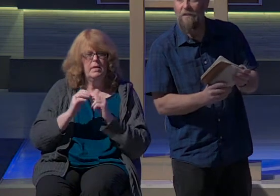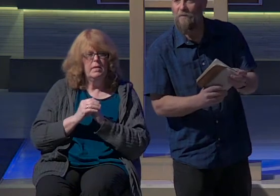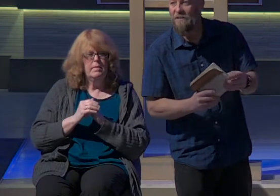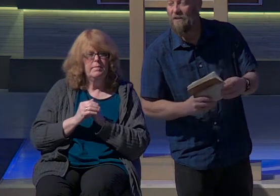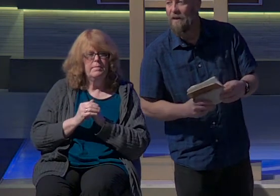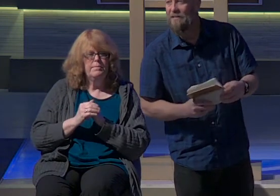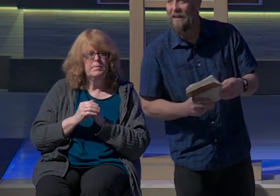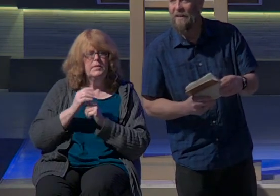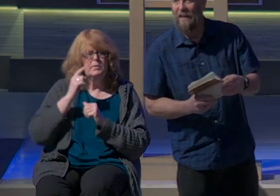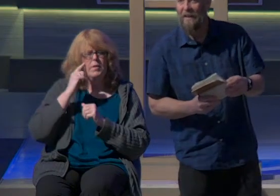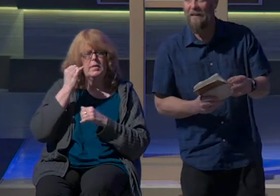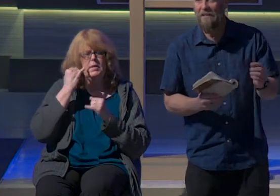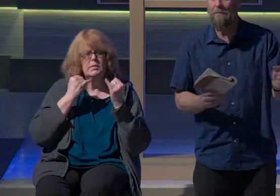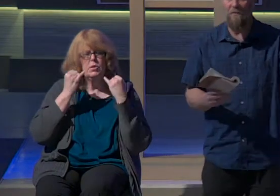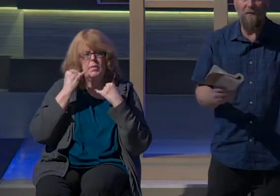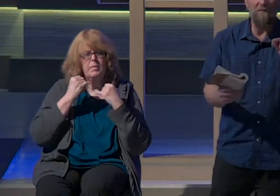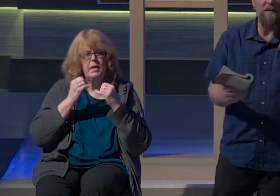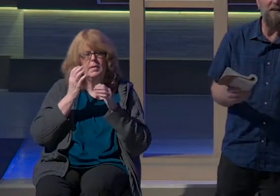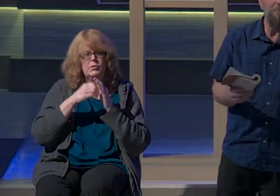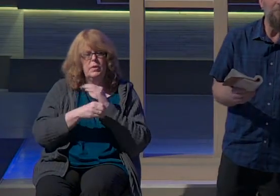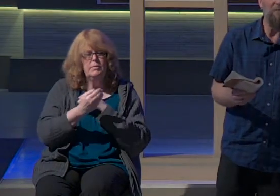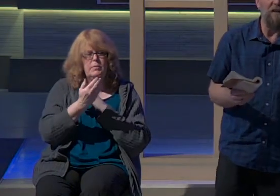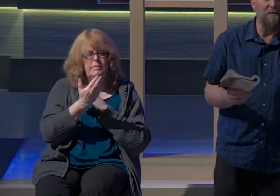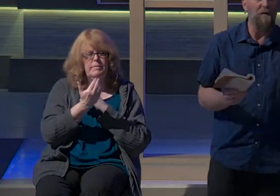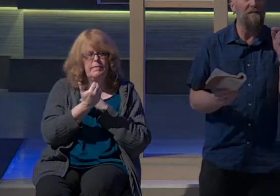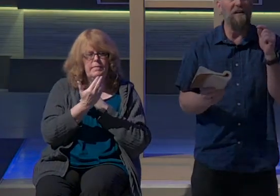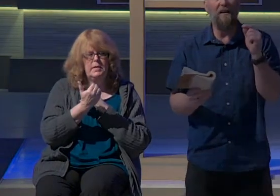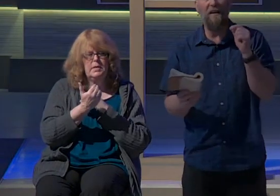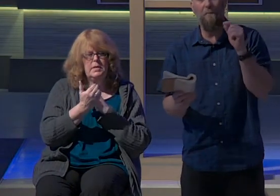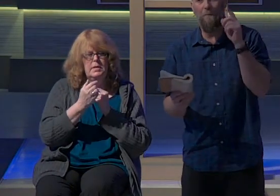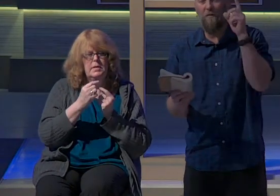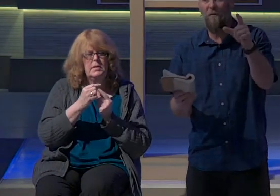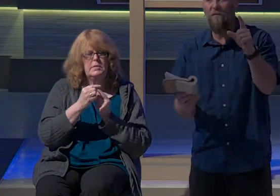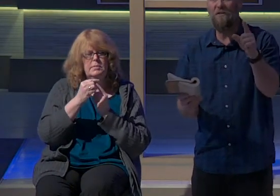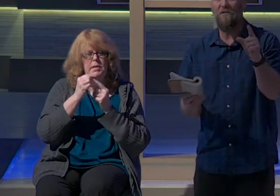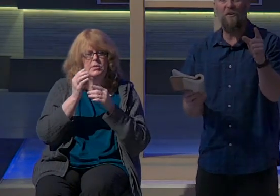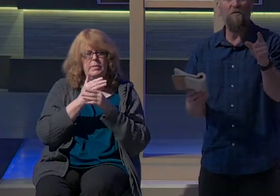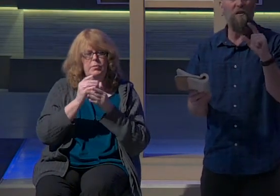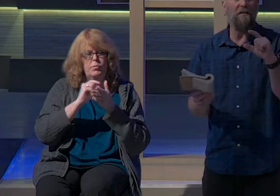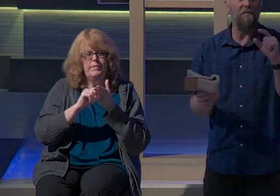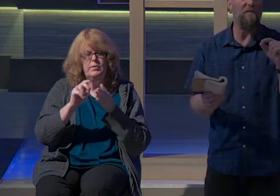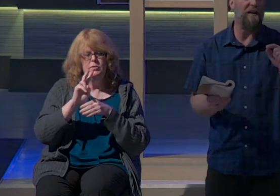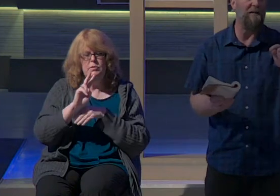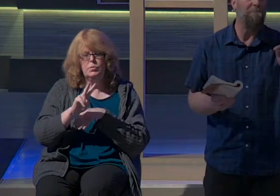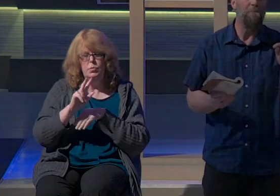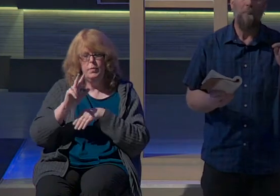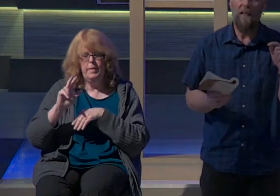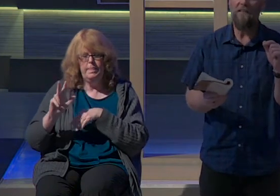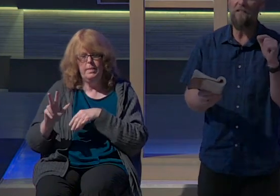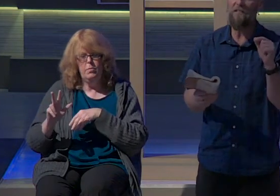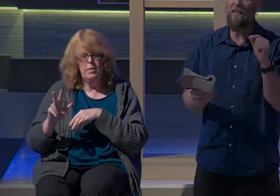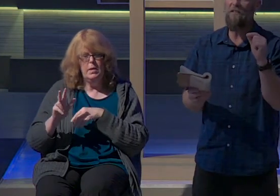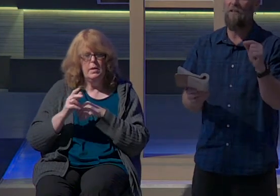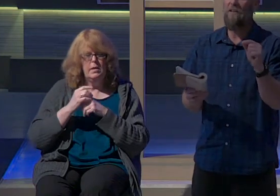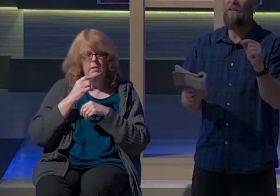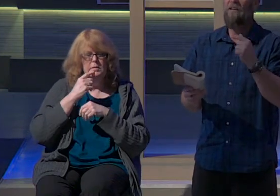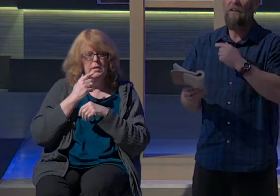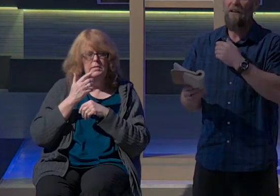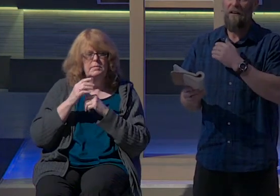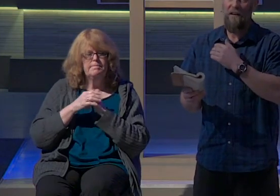I think what Jeremiah is getting at in chapter 15, especially between verses 2 and 3, is to say,